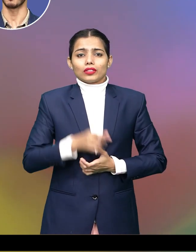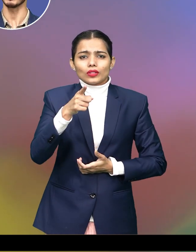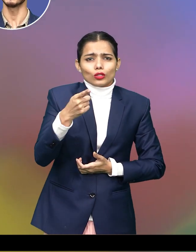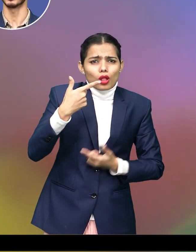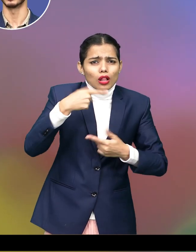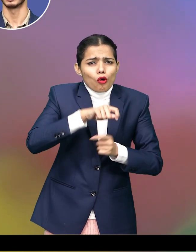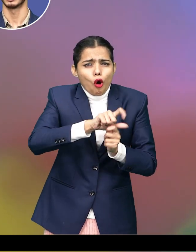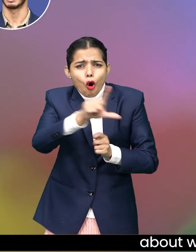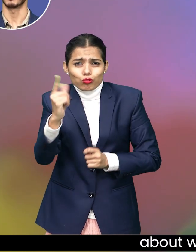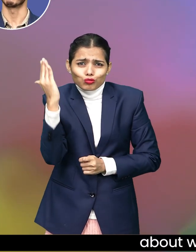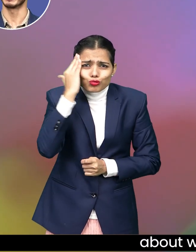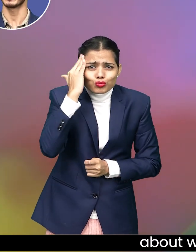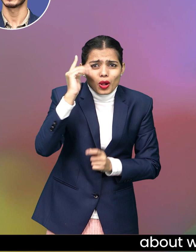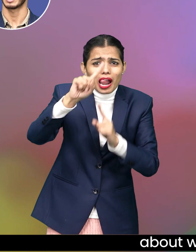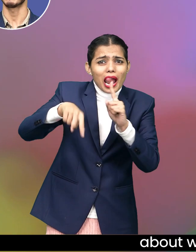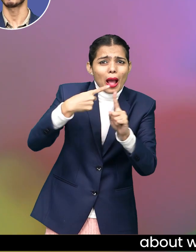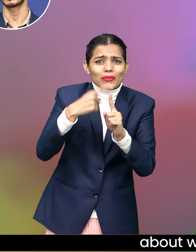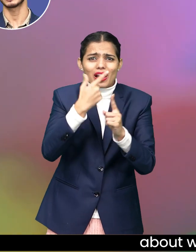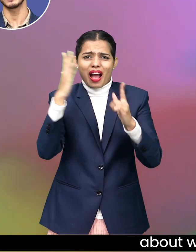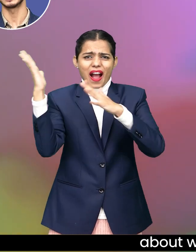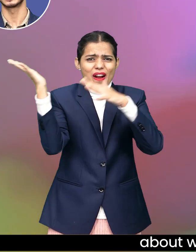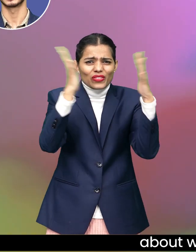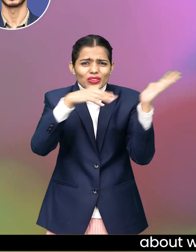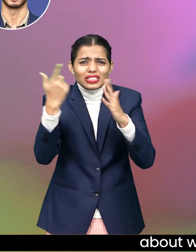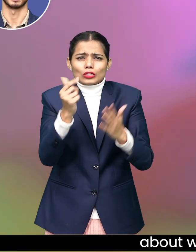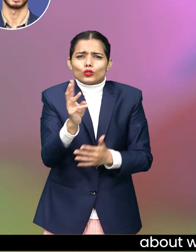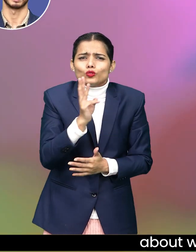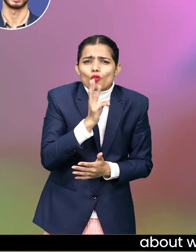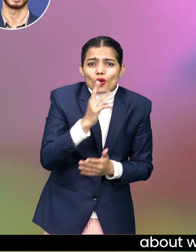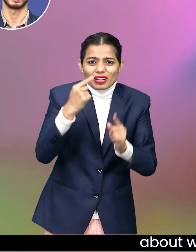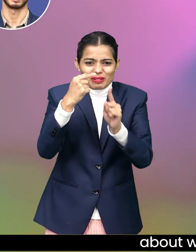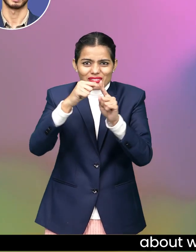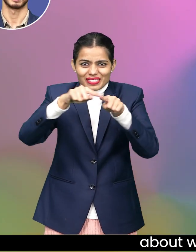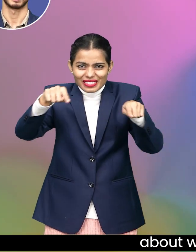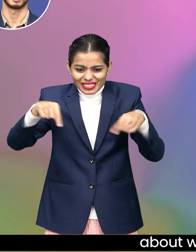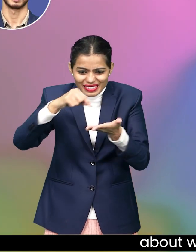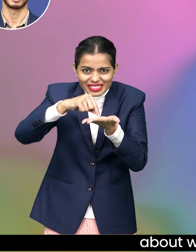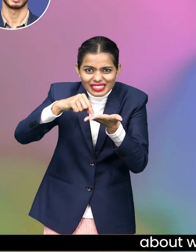You all know about wind and water currents.